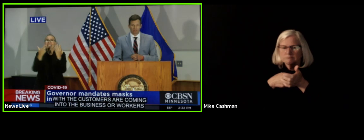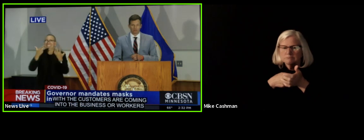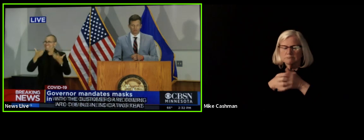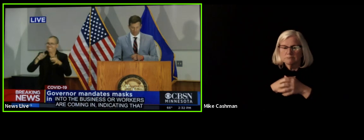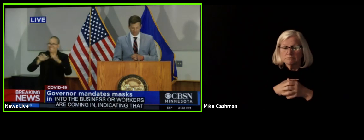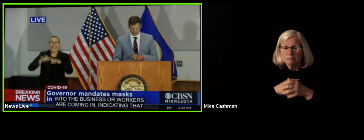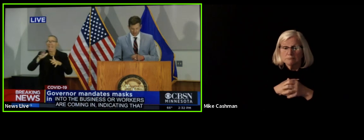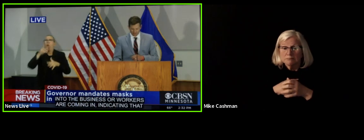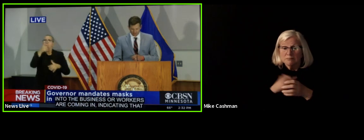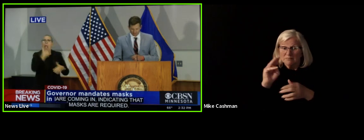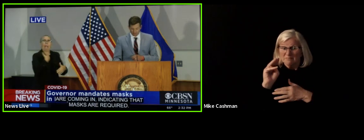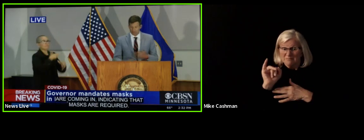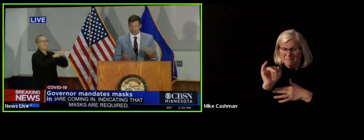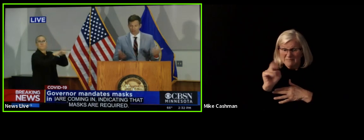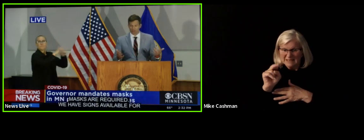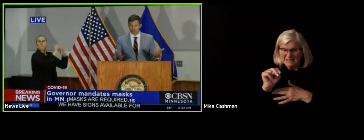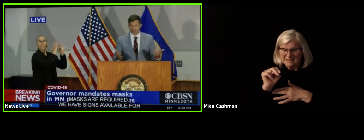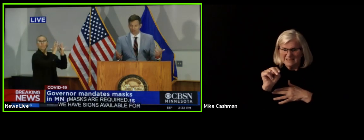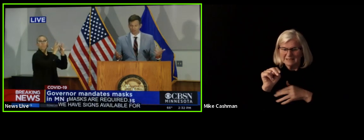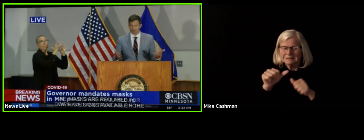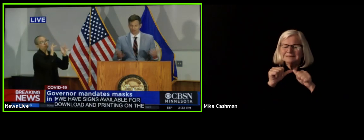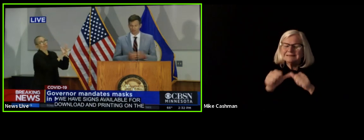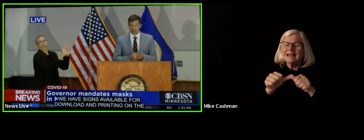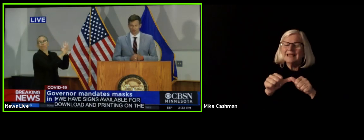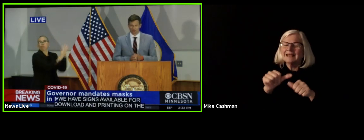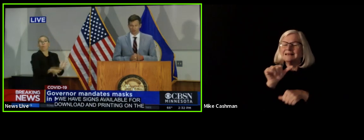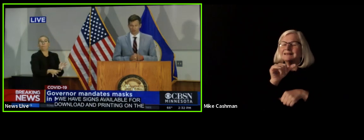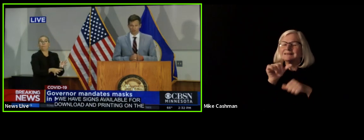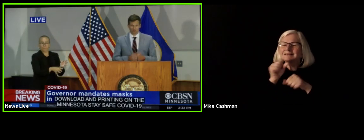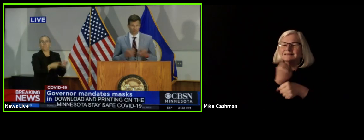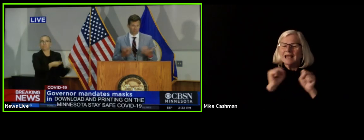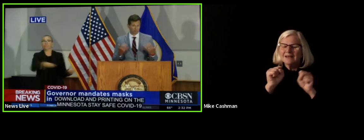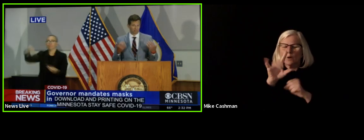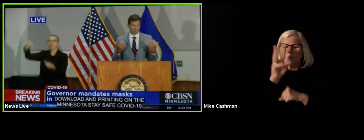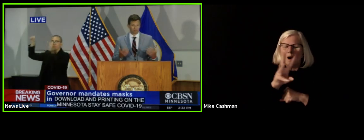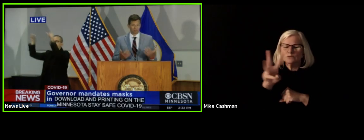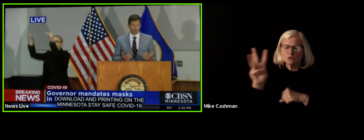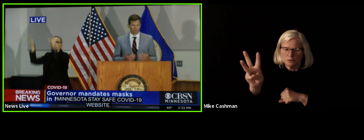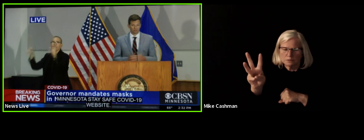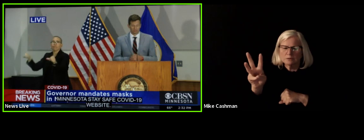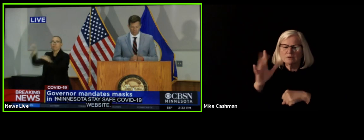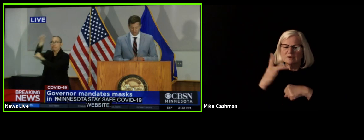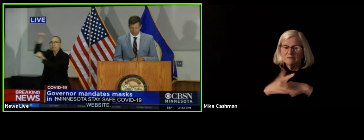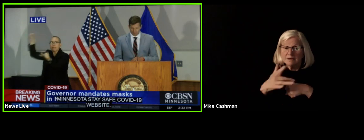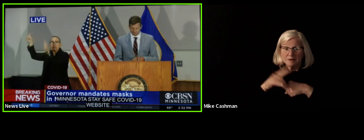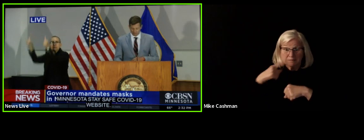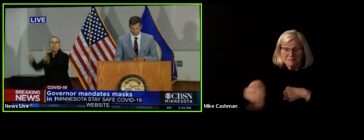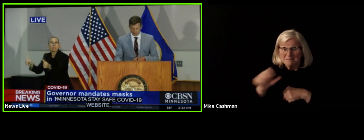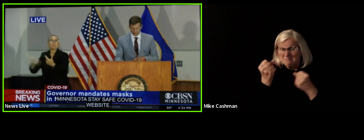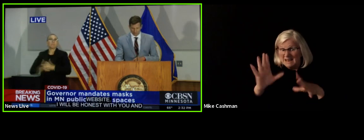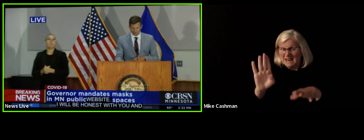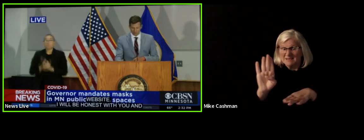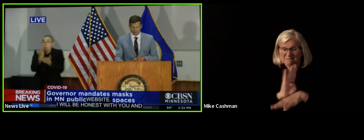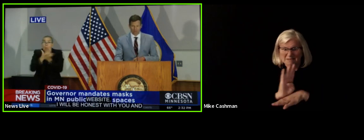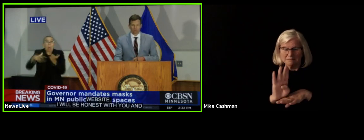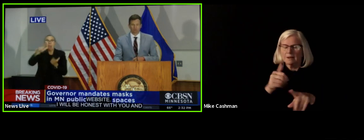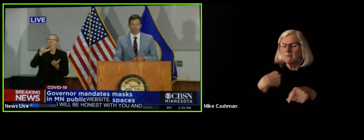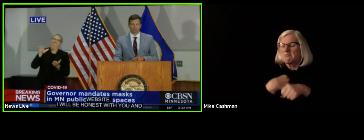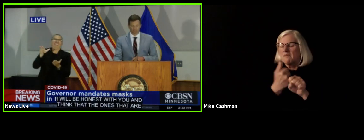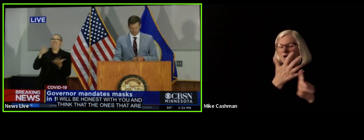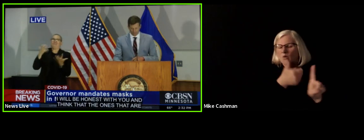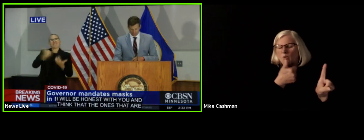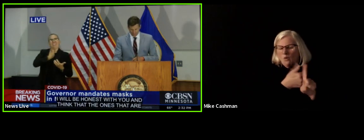COVID-19 website. I'll be honest with you, I think the best signs are actually the homemade ones, the one the business makes themselves. It shows investment by the business there, but of course we did want